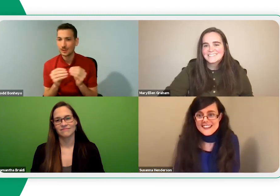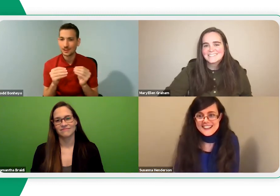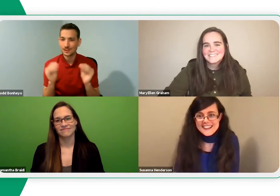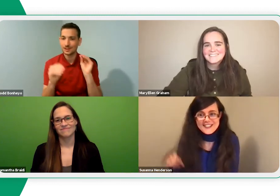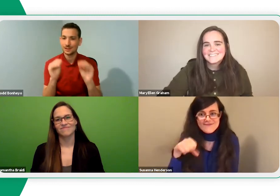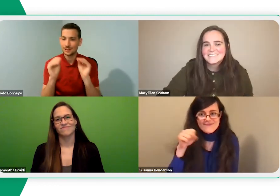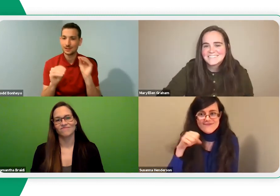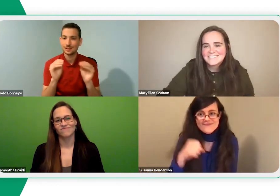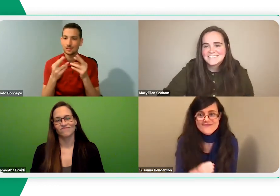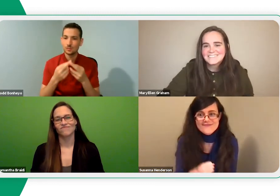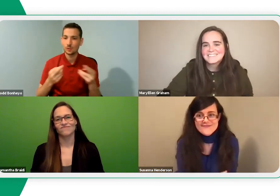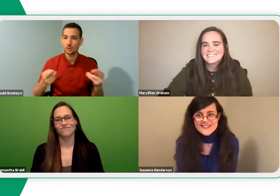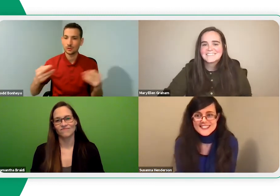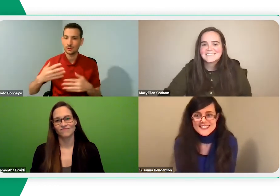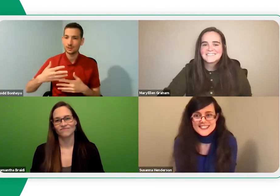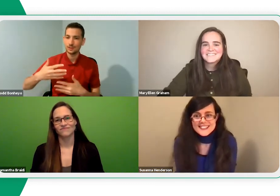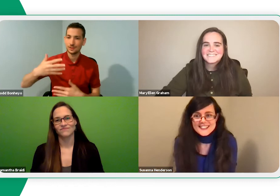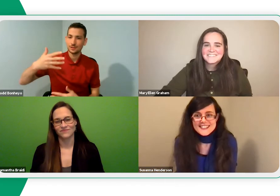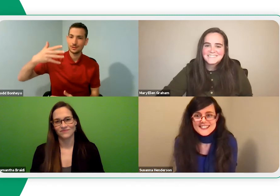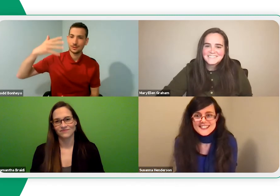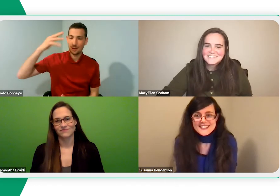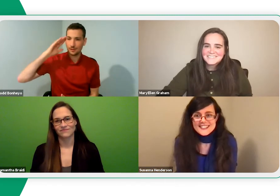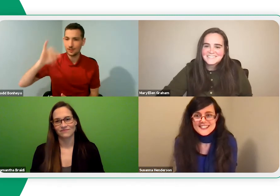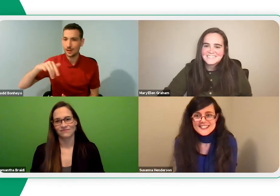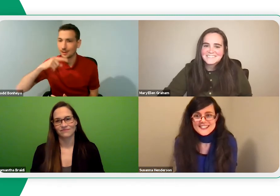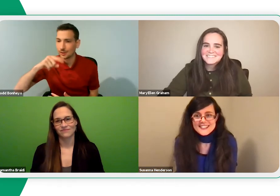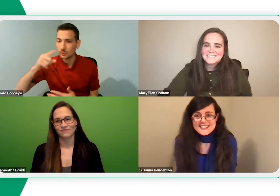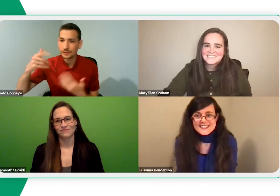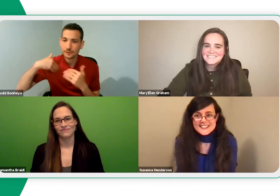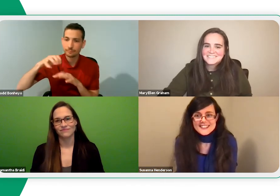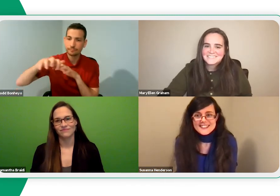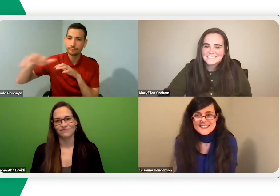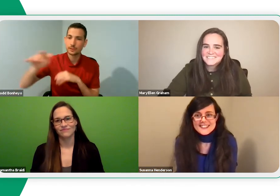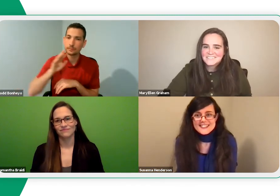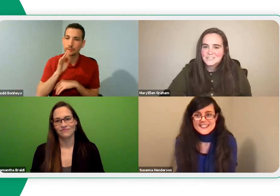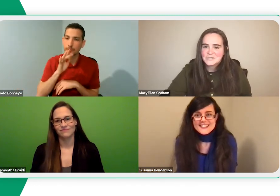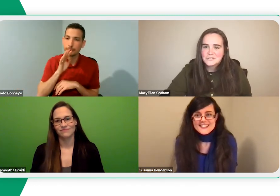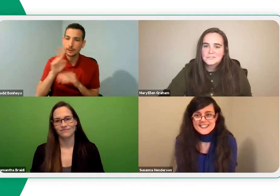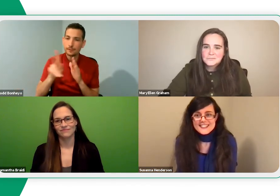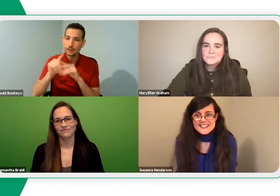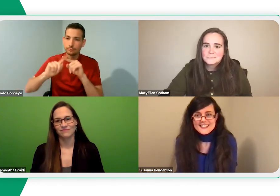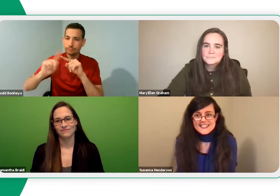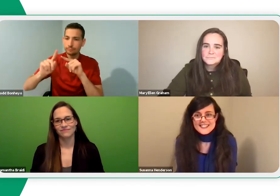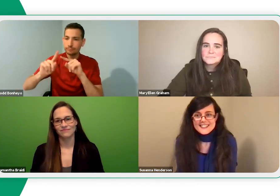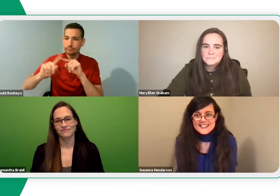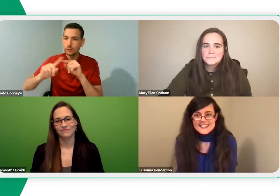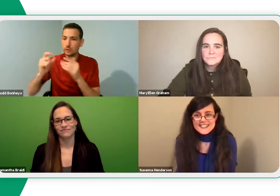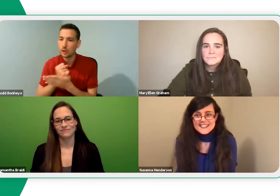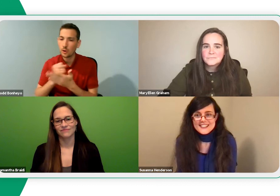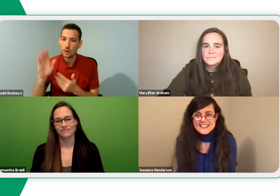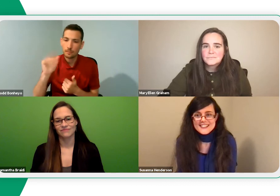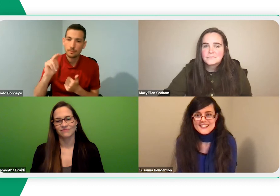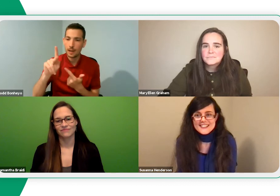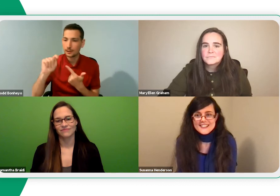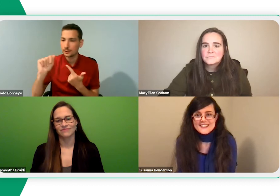Yeah, they need more videos. Come on, CSD Learns, put more videos, more resources. You know, hearing students have so